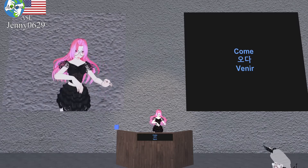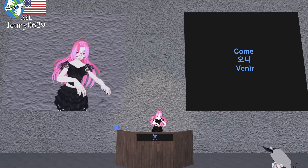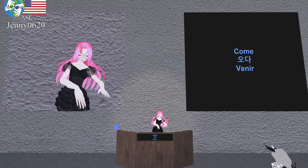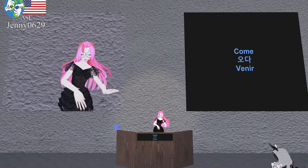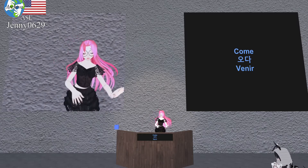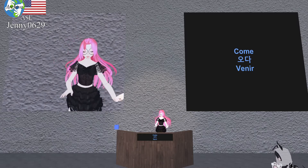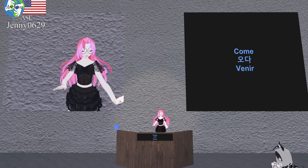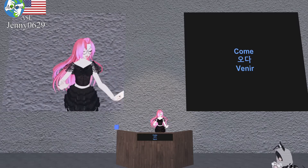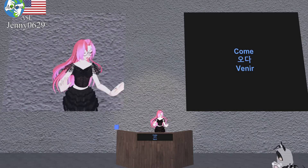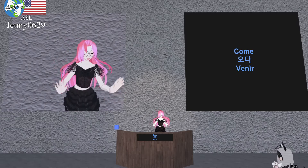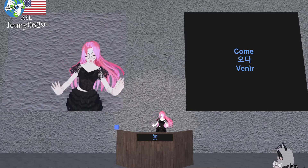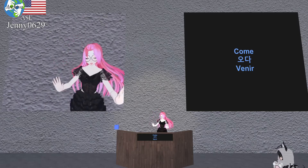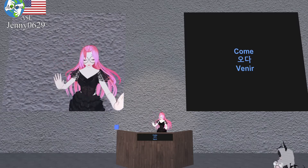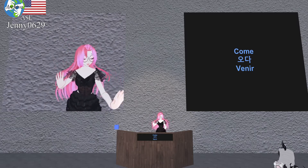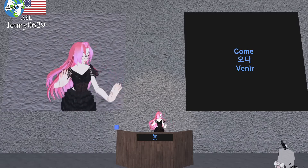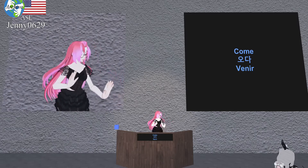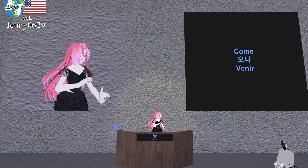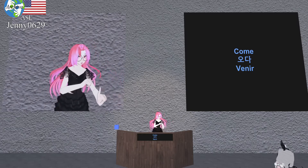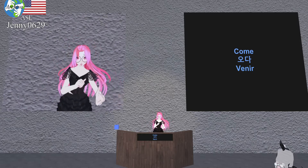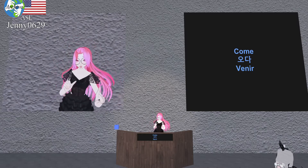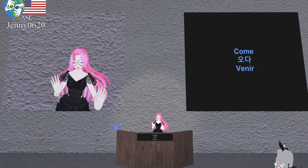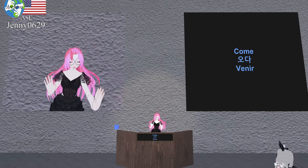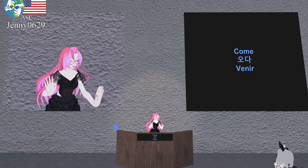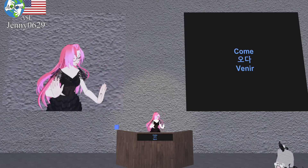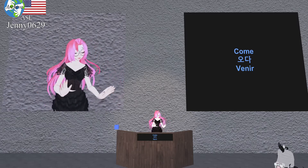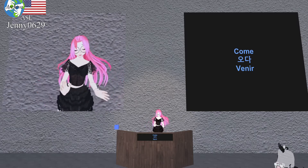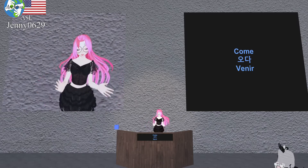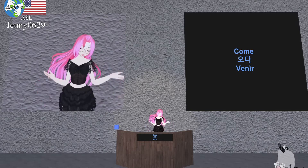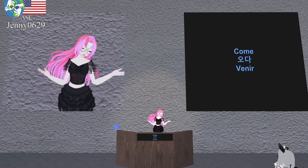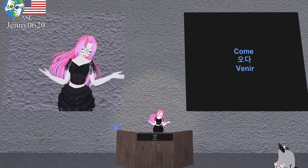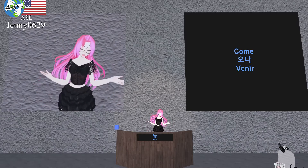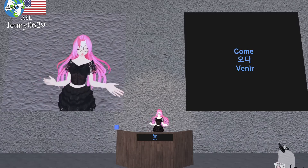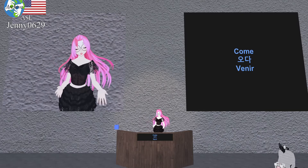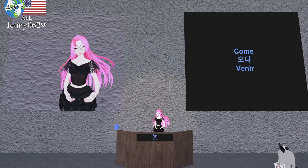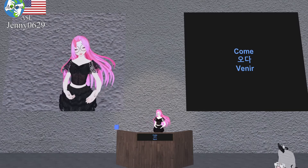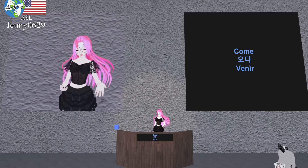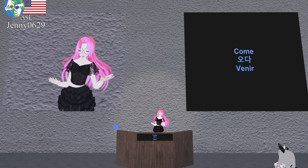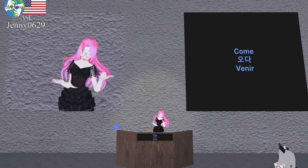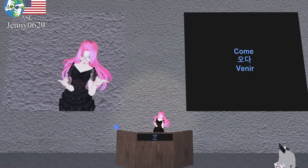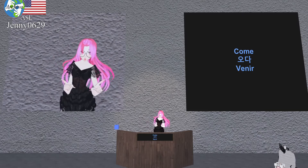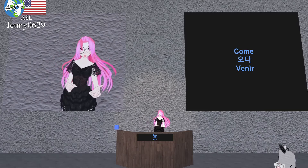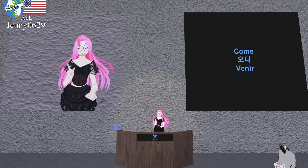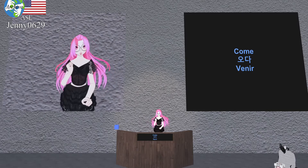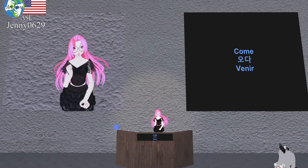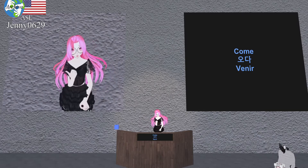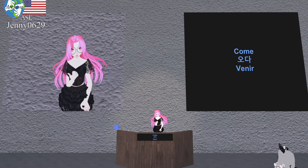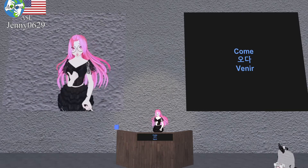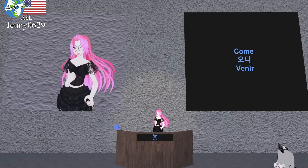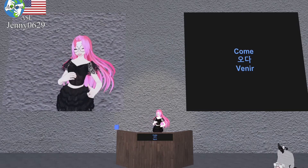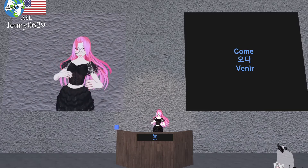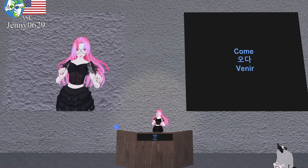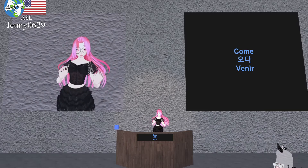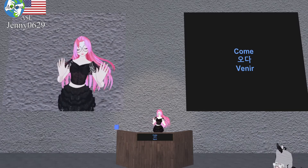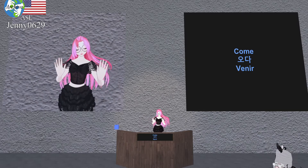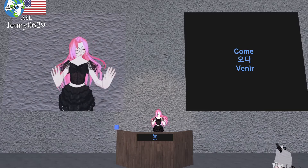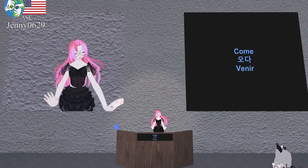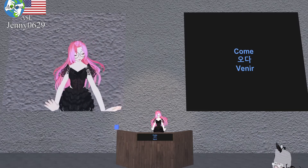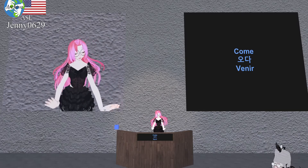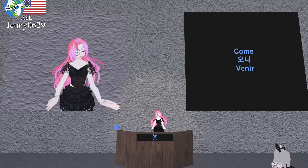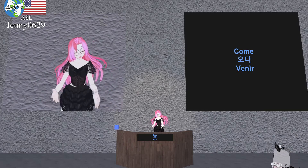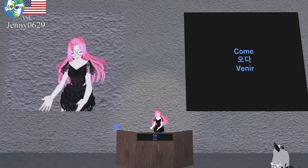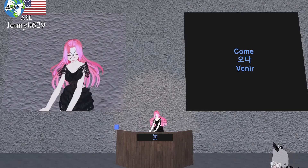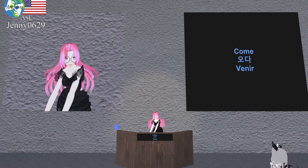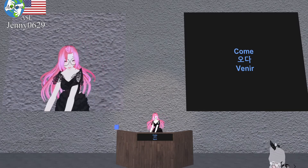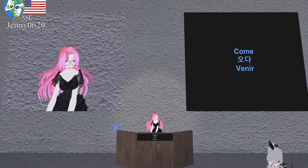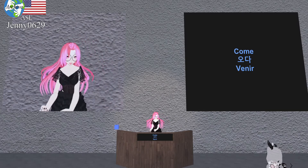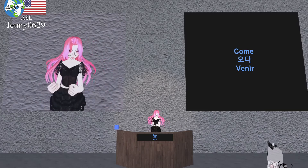know, don't walk into this like, I hope I never offend anybody. You're going to. It's going to happen. You're going to make mistakes. You're going to mess up.